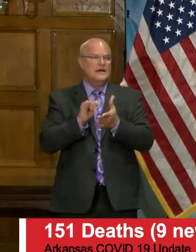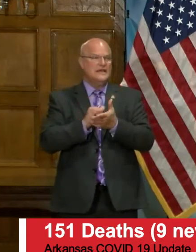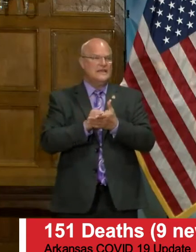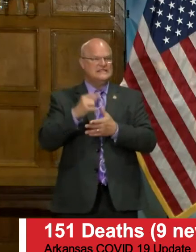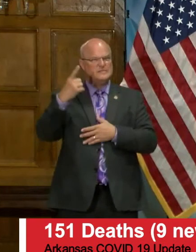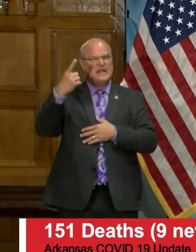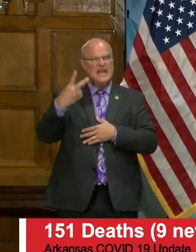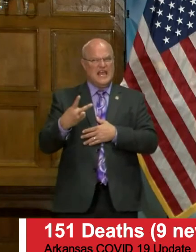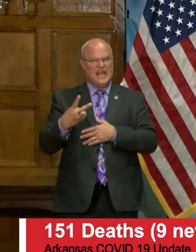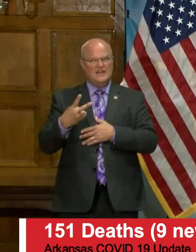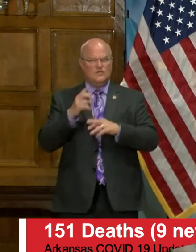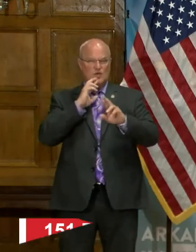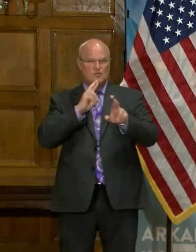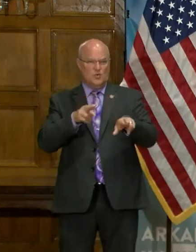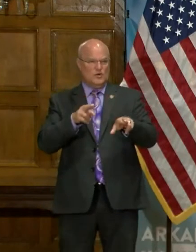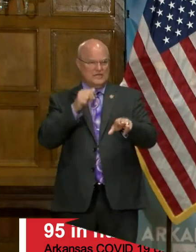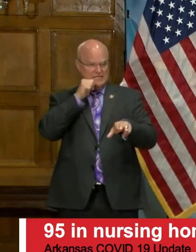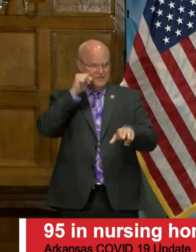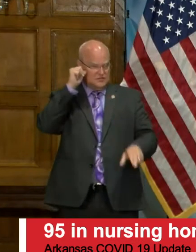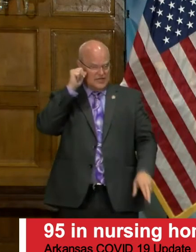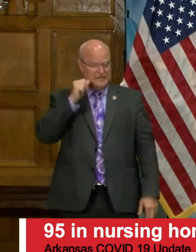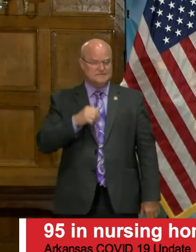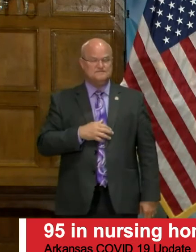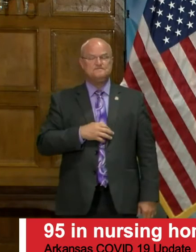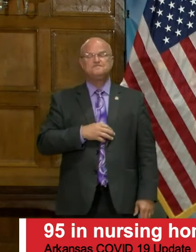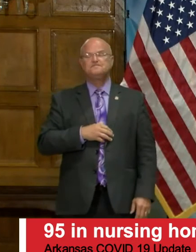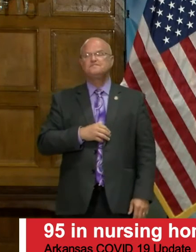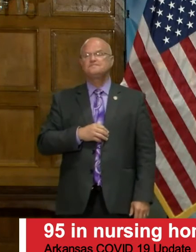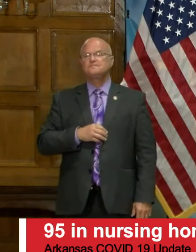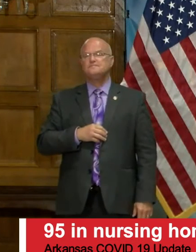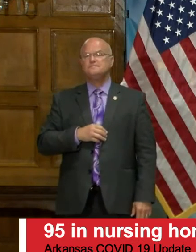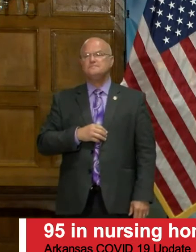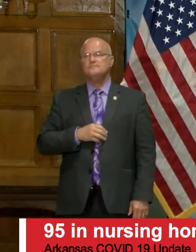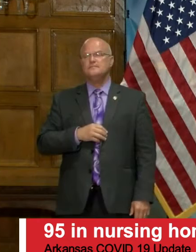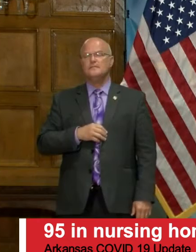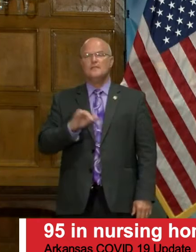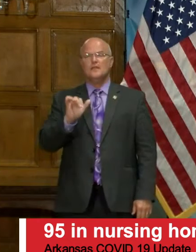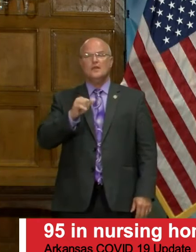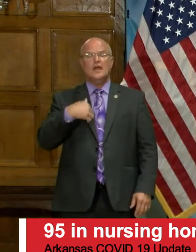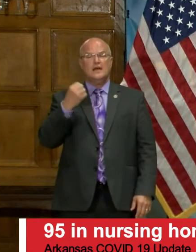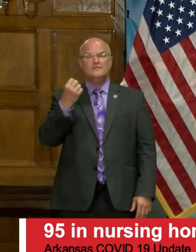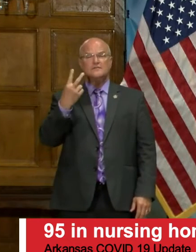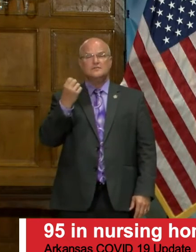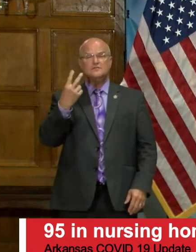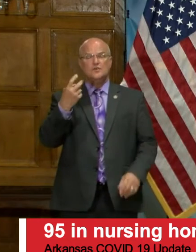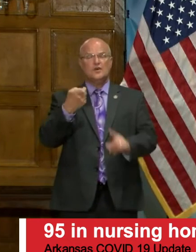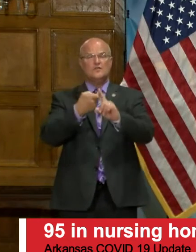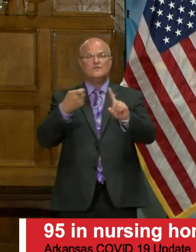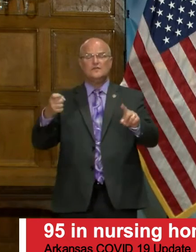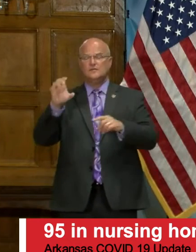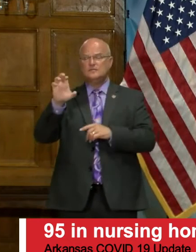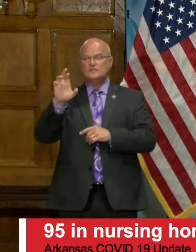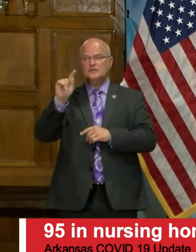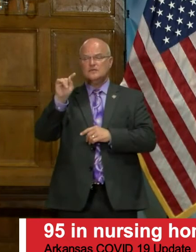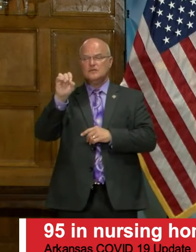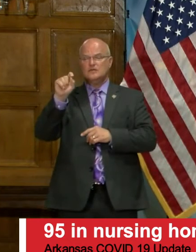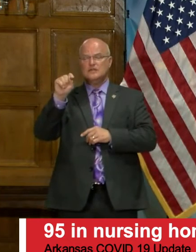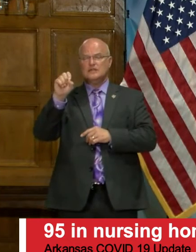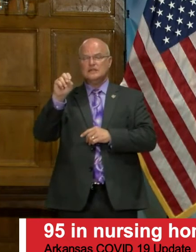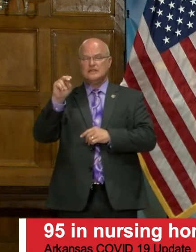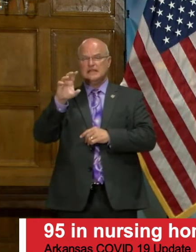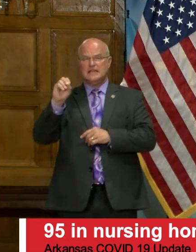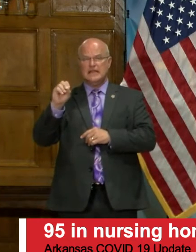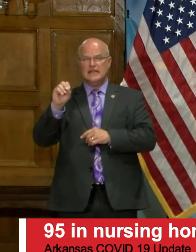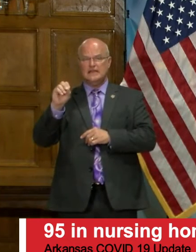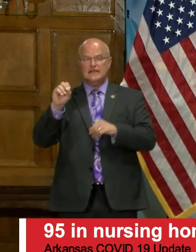it's about half of what we reported from them yesterday. We also have 12 from Crittenden County and 10 from